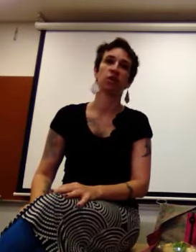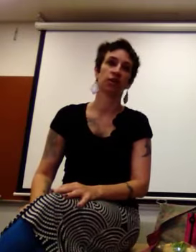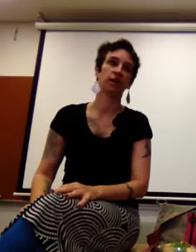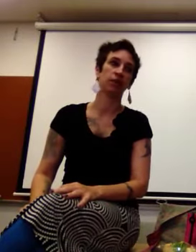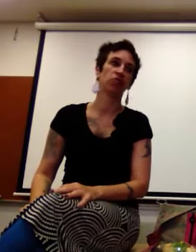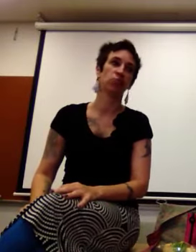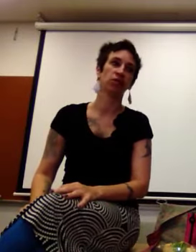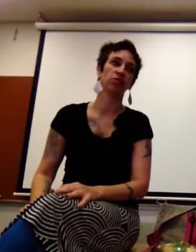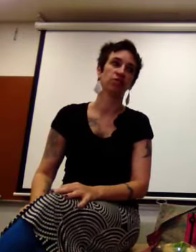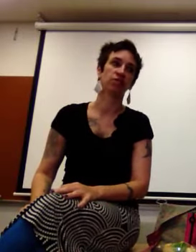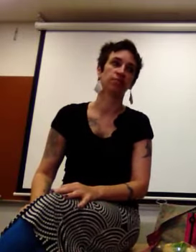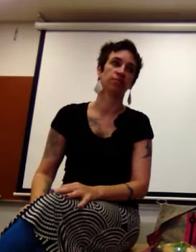target language production.